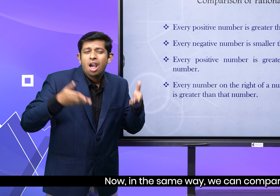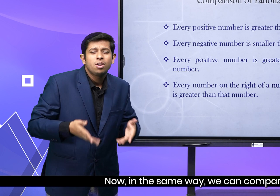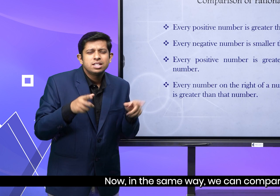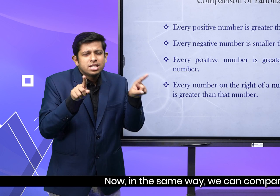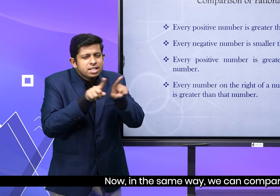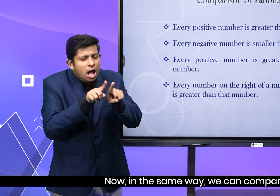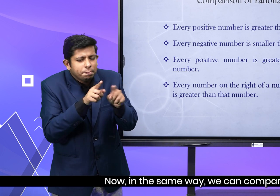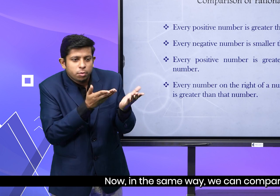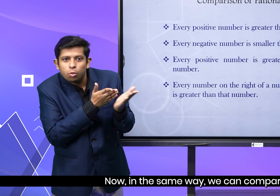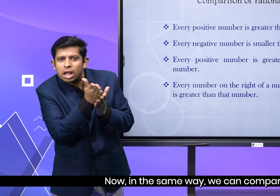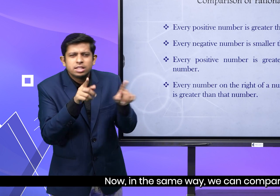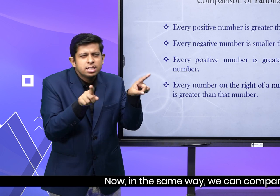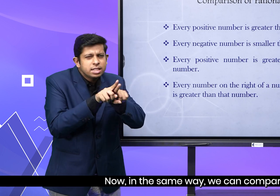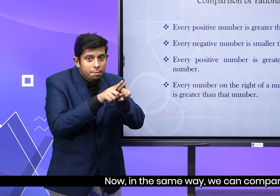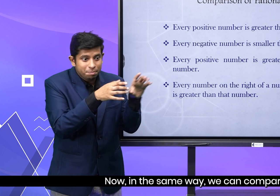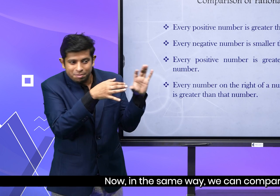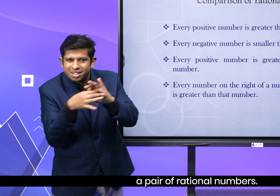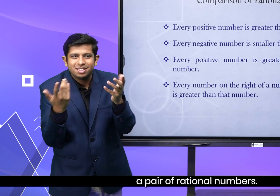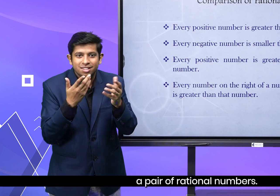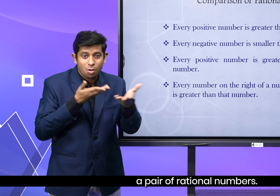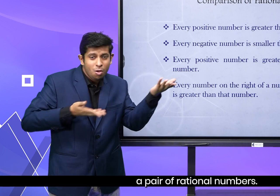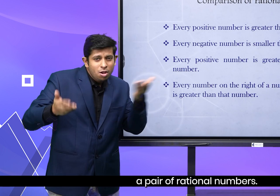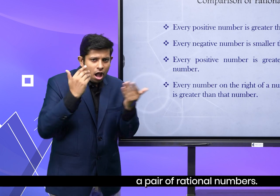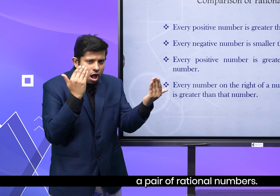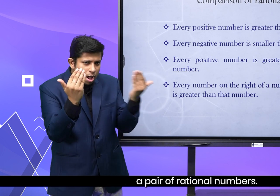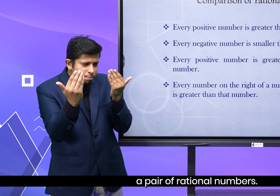Now, in the same way, we can compare a pair of rational numbers.